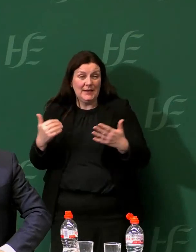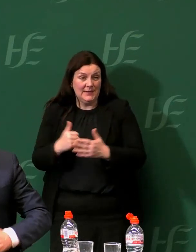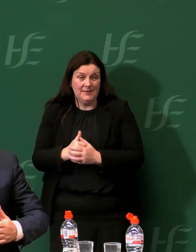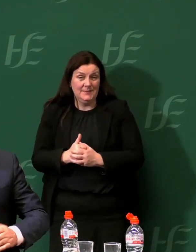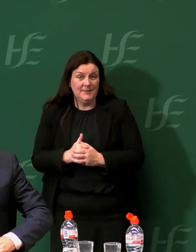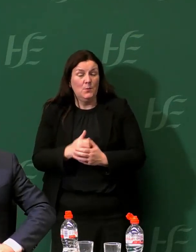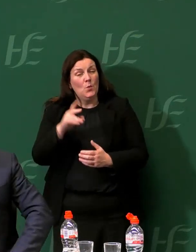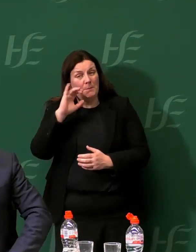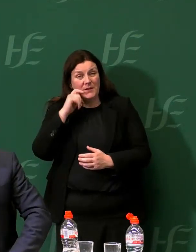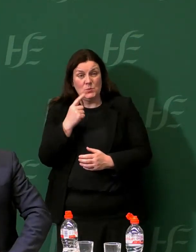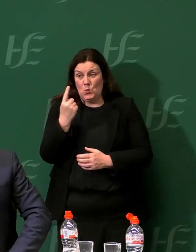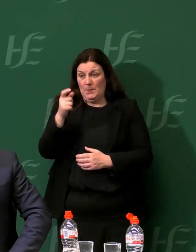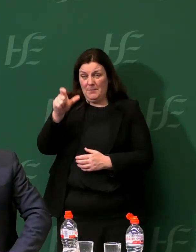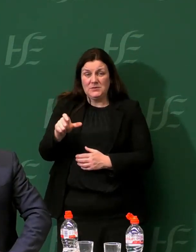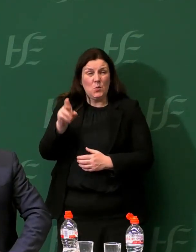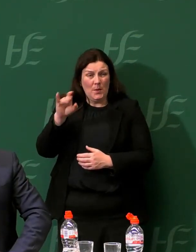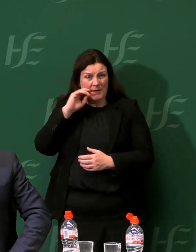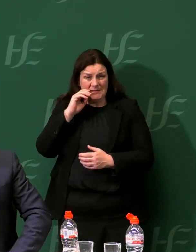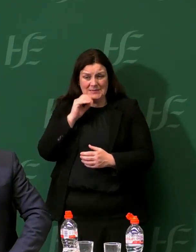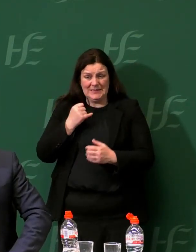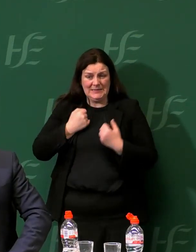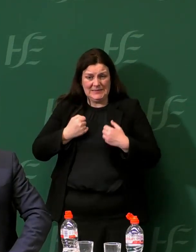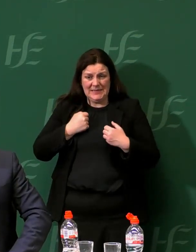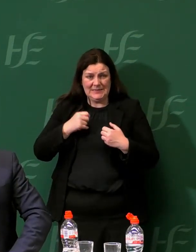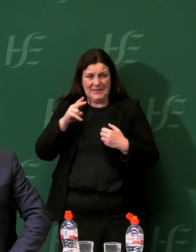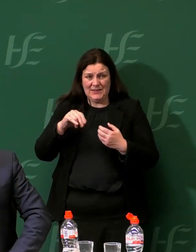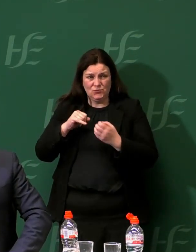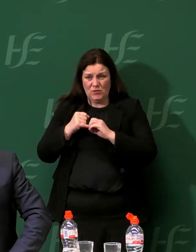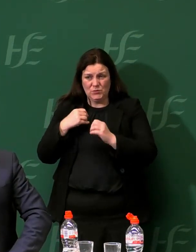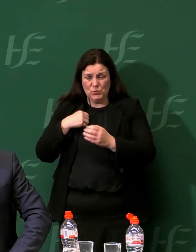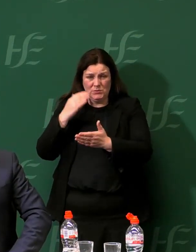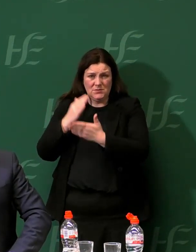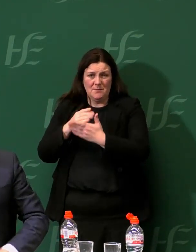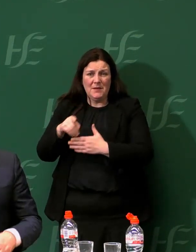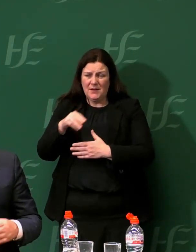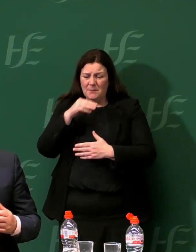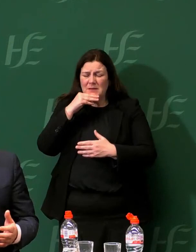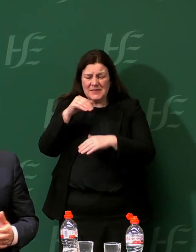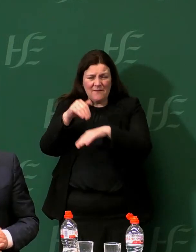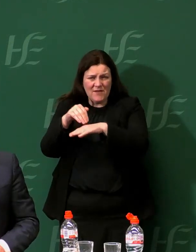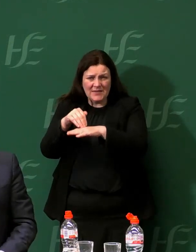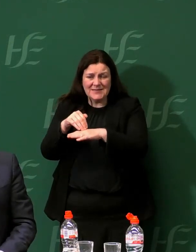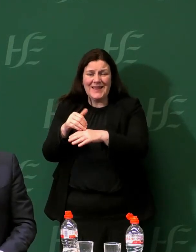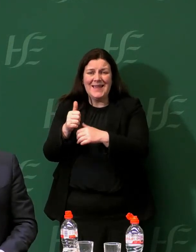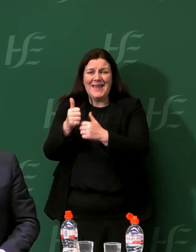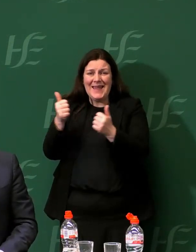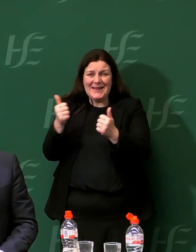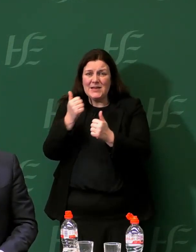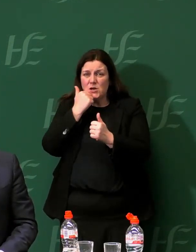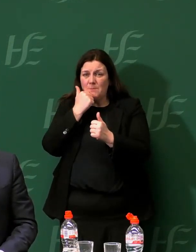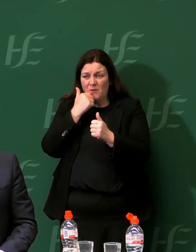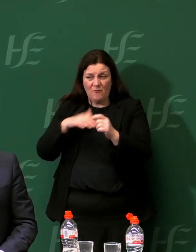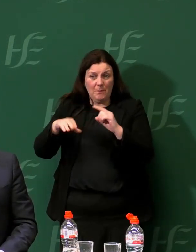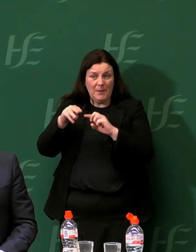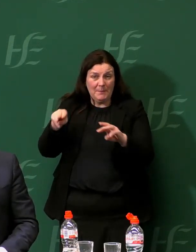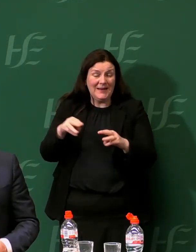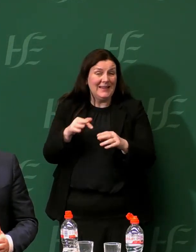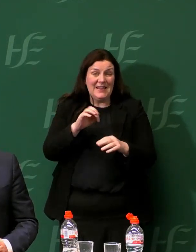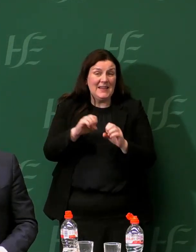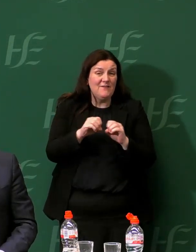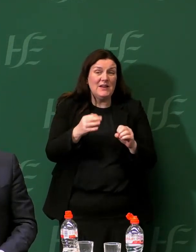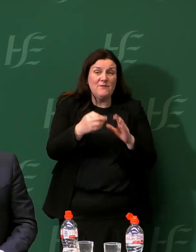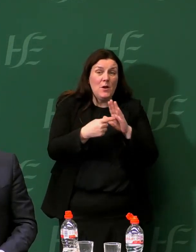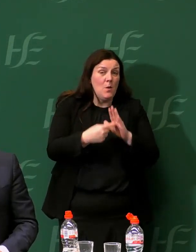this is, as we've been saying, a disease we can all work to prevent. So, and it does impact. And any number in hospital, even a lower number, if